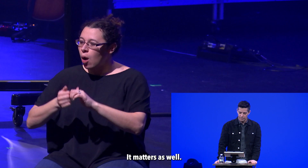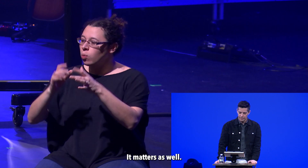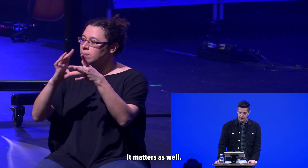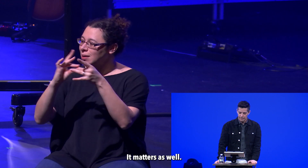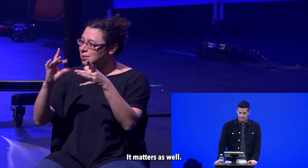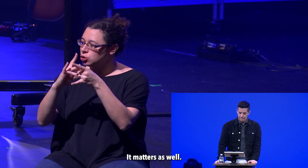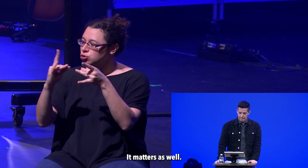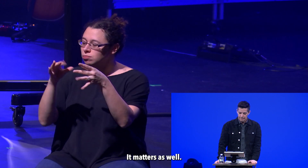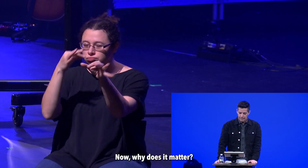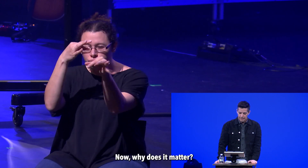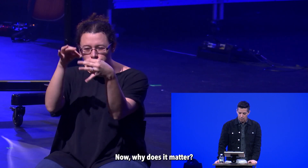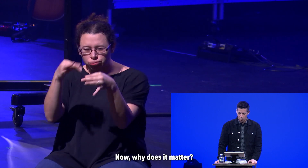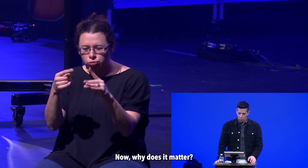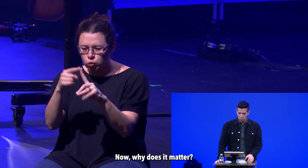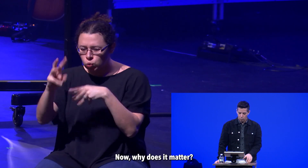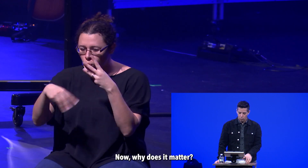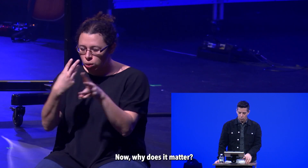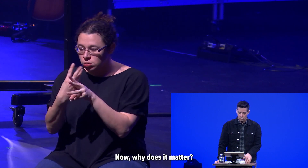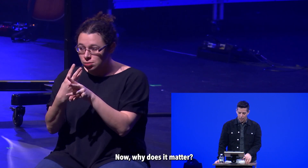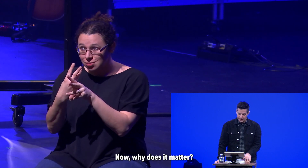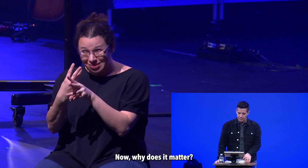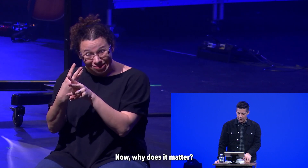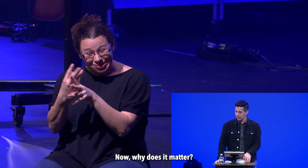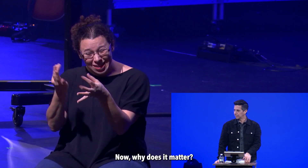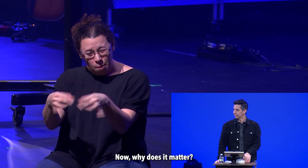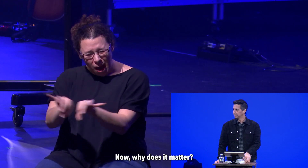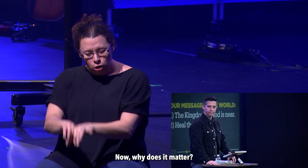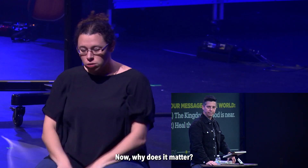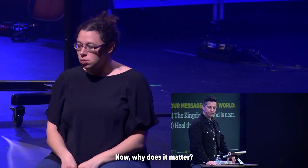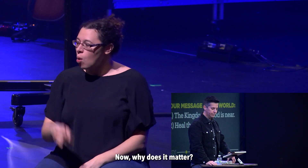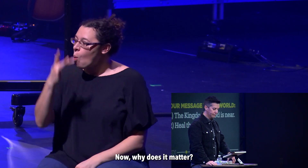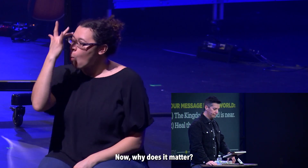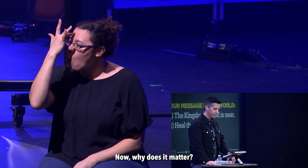as well. Now, why does it matter?